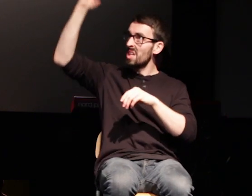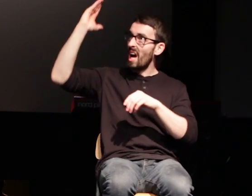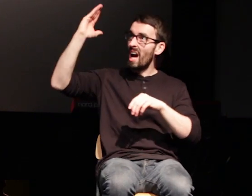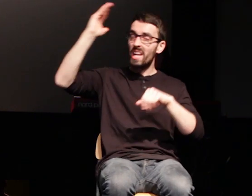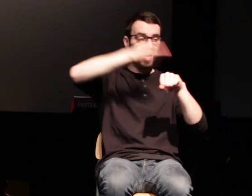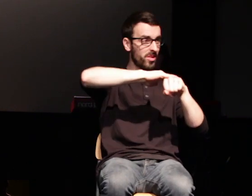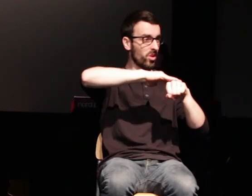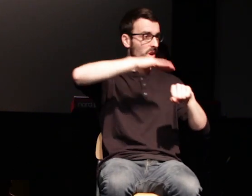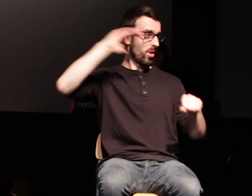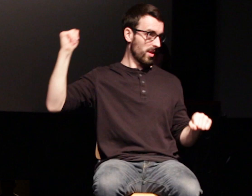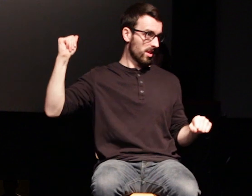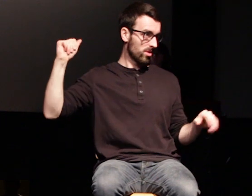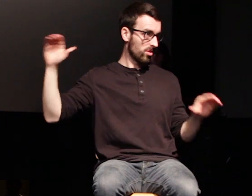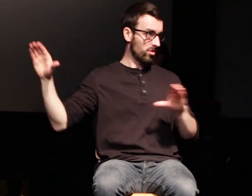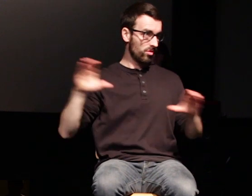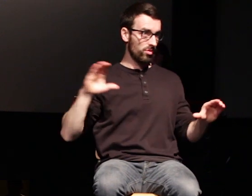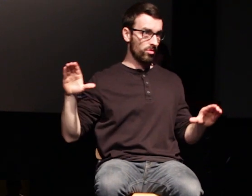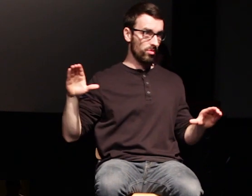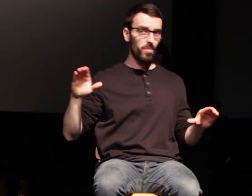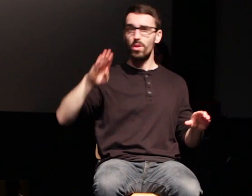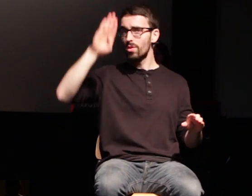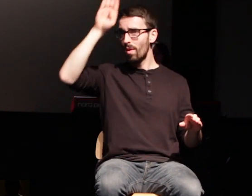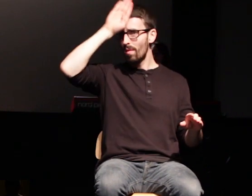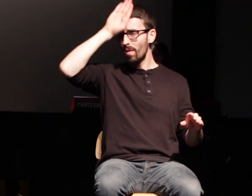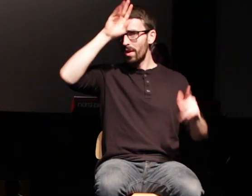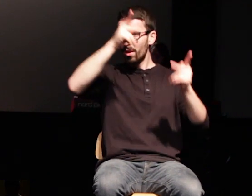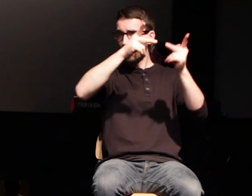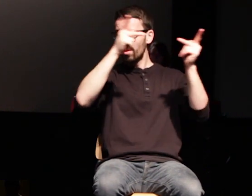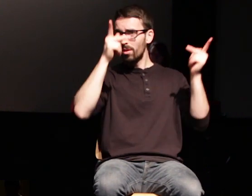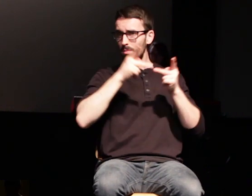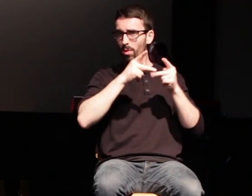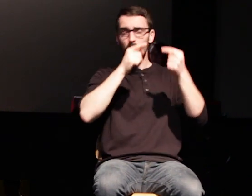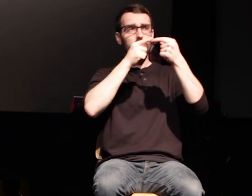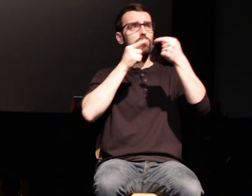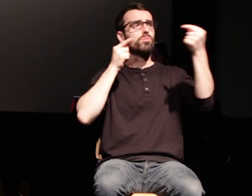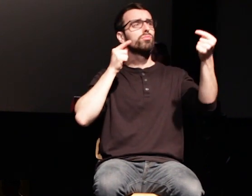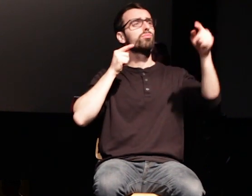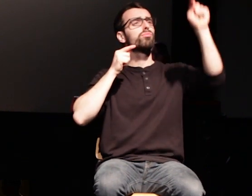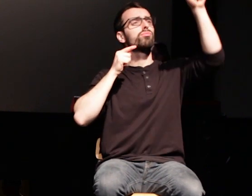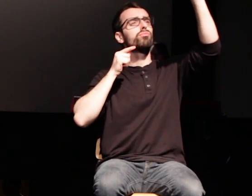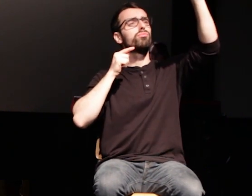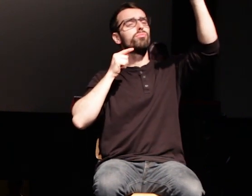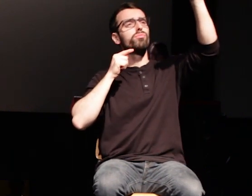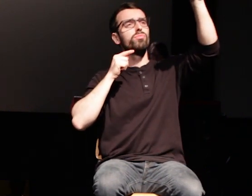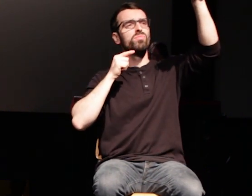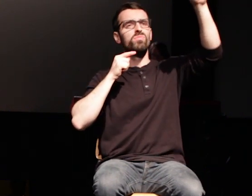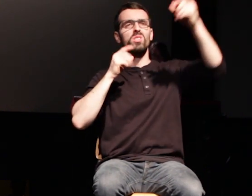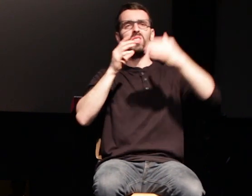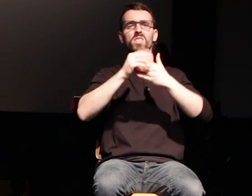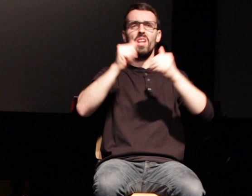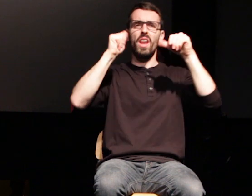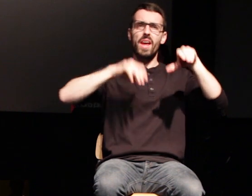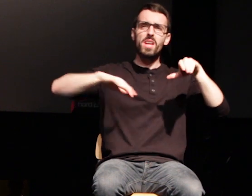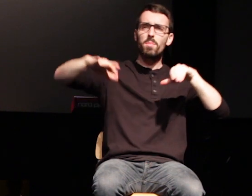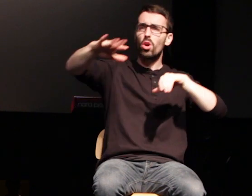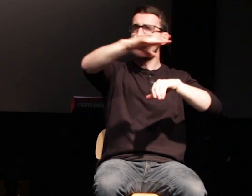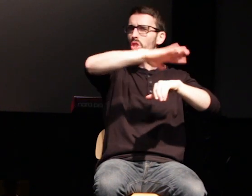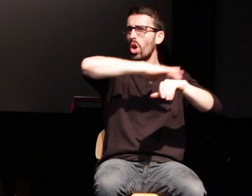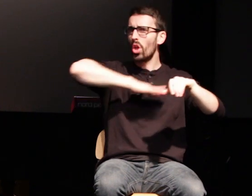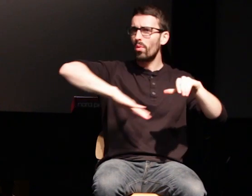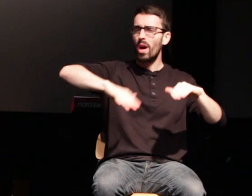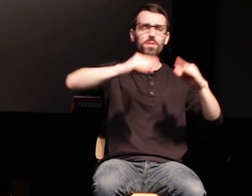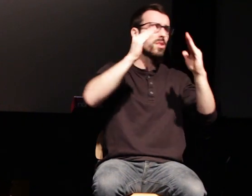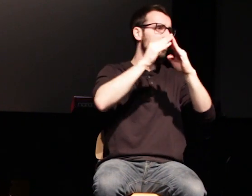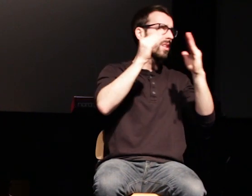There's a fire department right across the parking lot. There's all sorts of stores right behind us. There's neighborhoods all around us. There's downtown. There's the